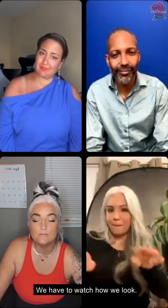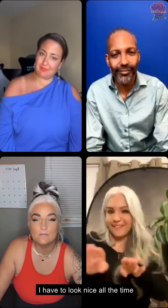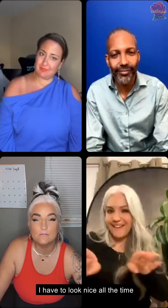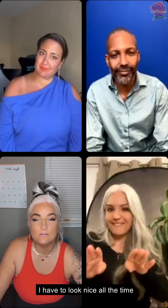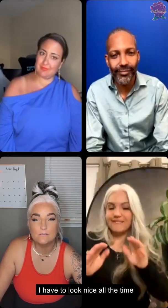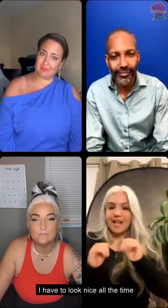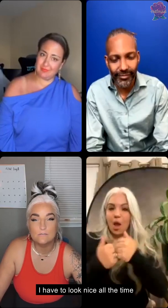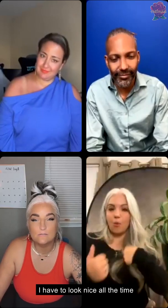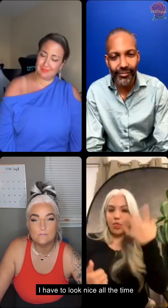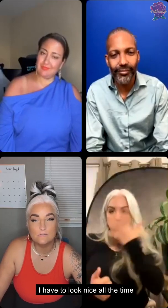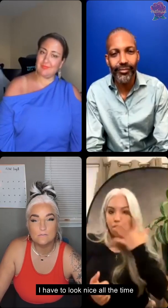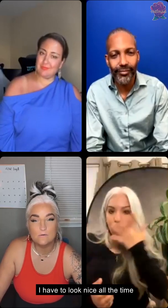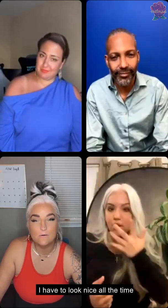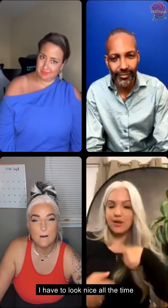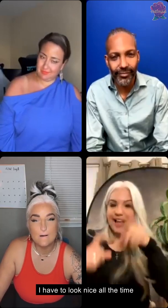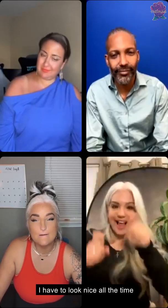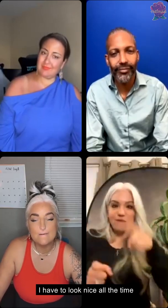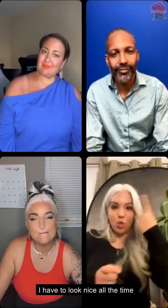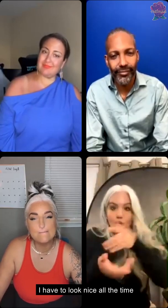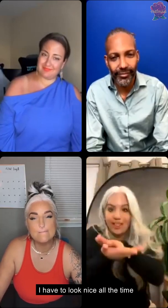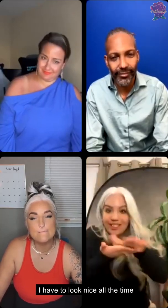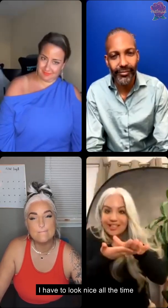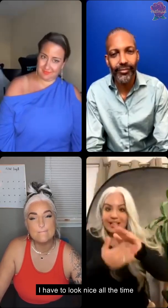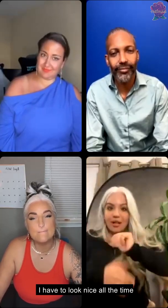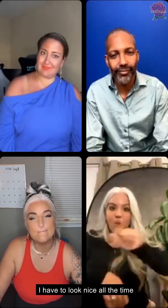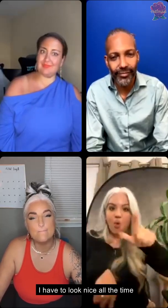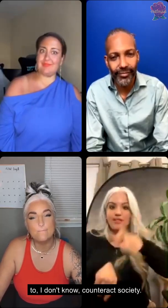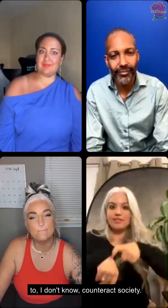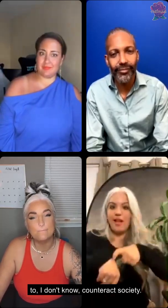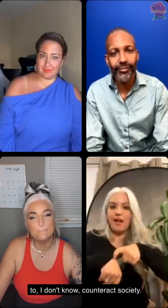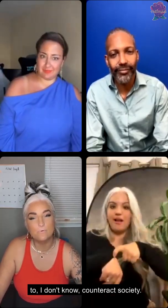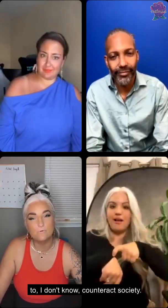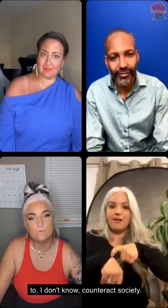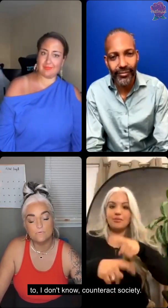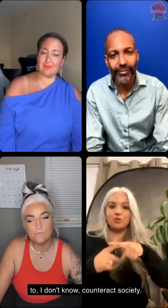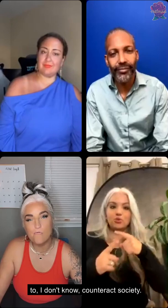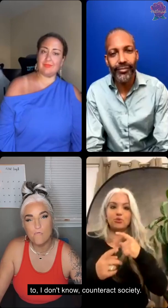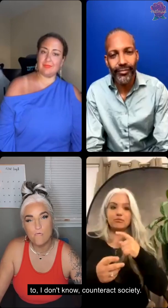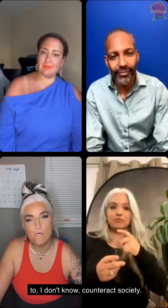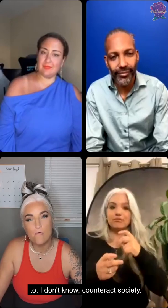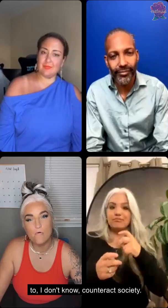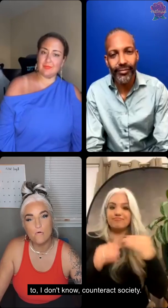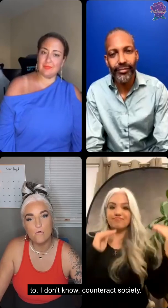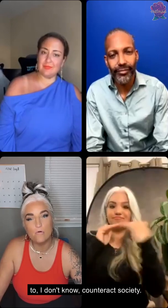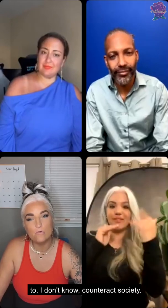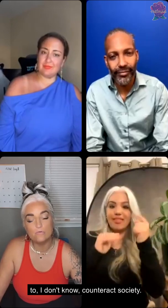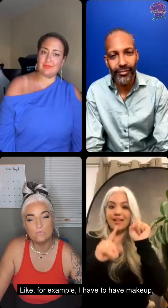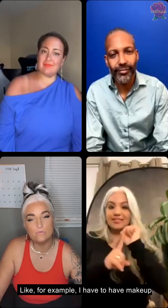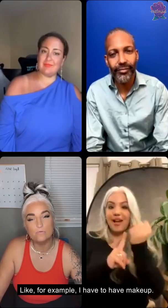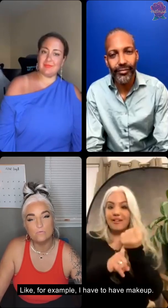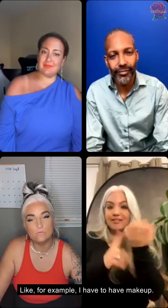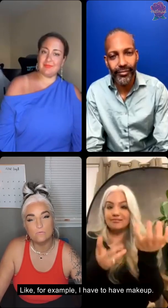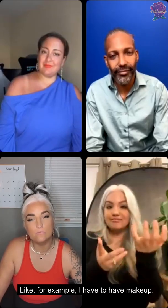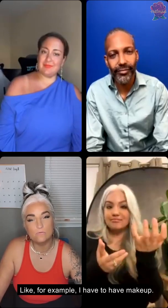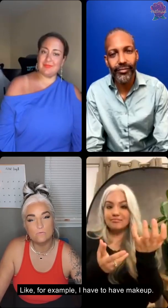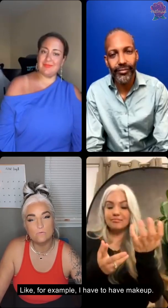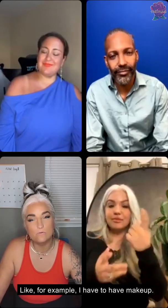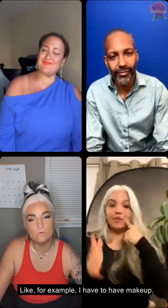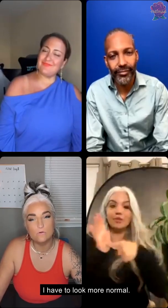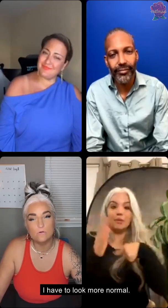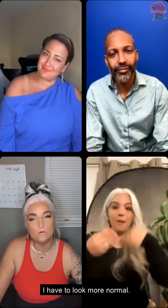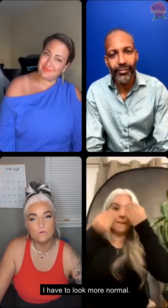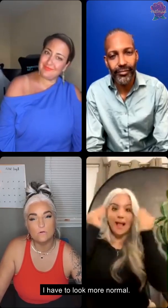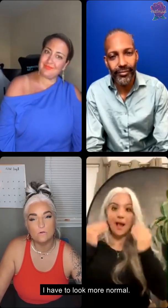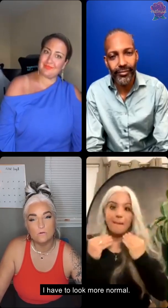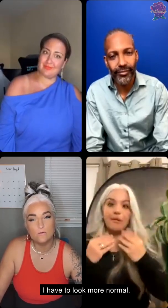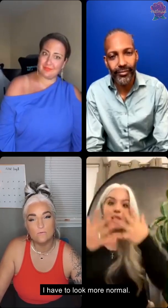behave. We have to watch how we look. I have to look nice all the time to, I don't know, counteract society. Like, for example, I